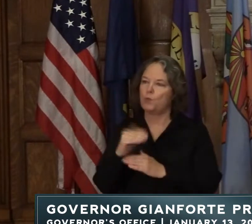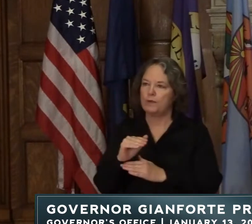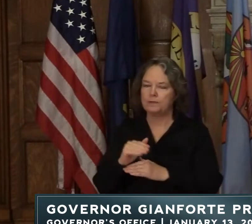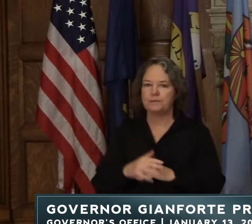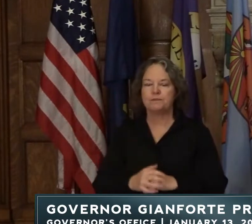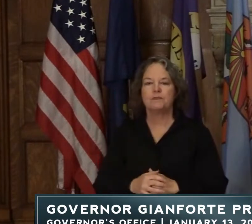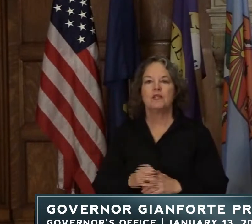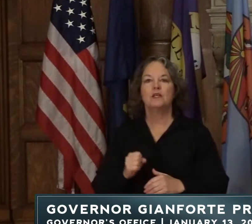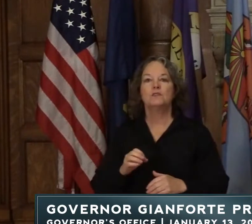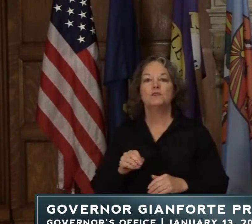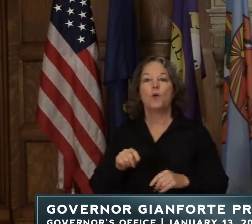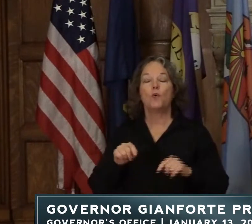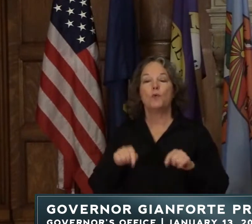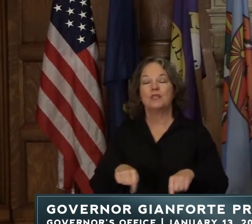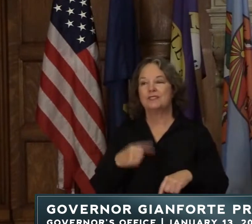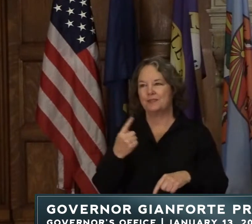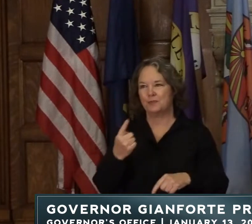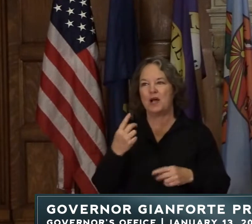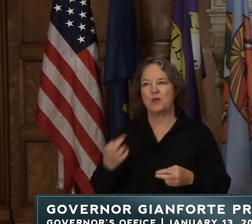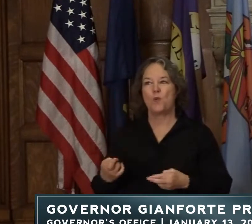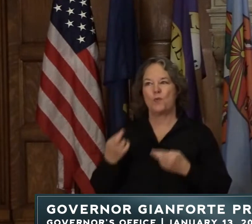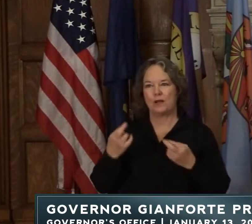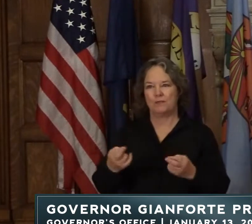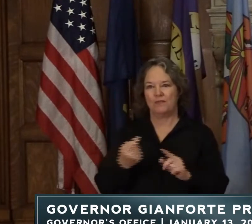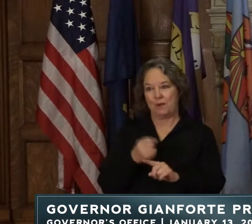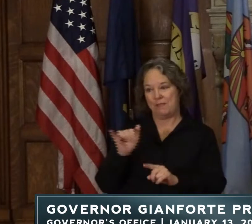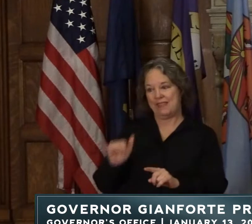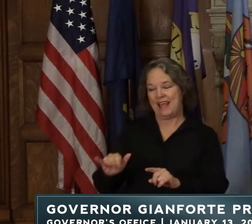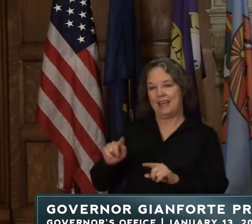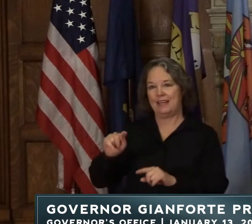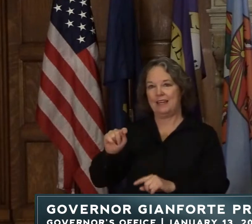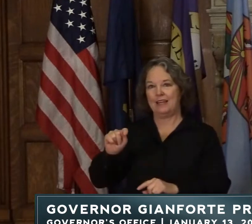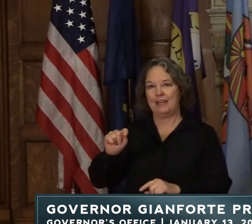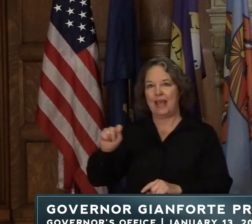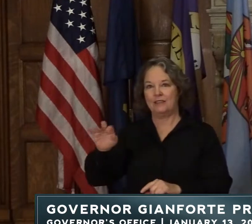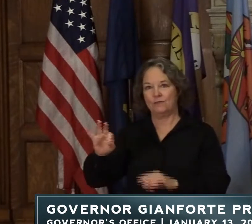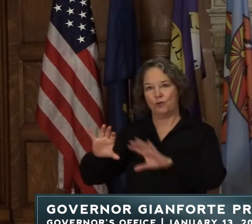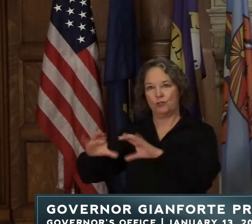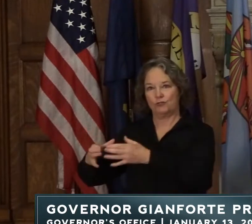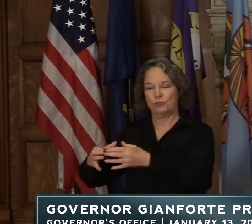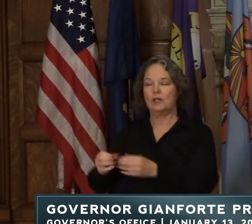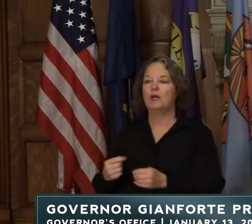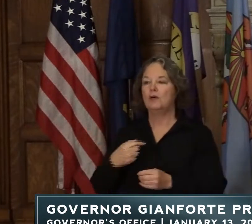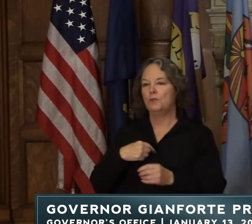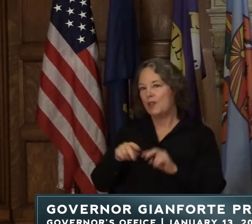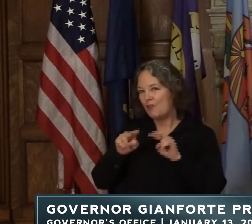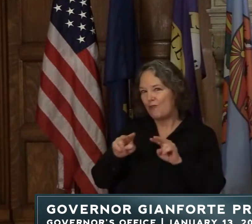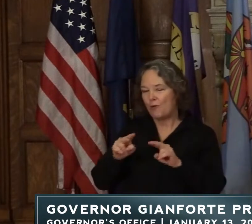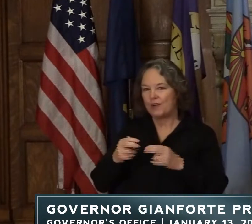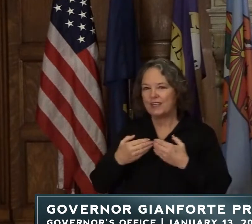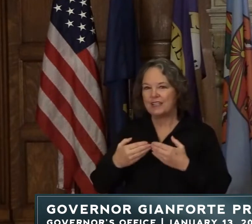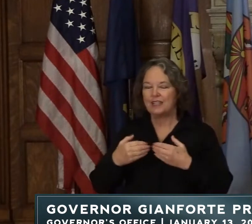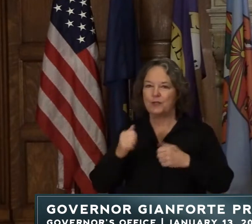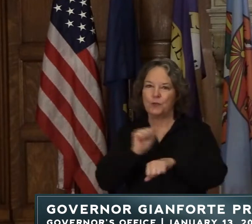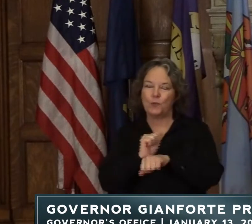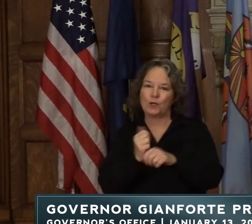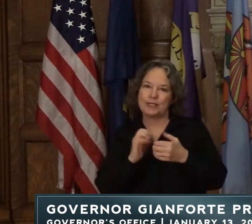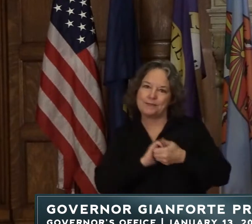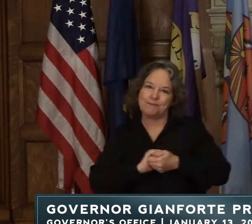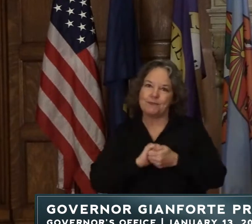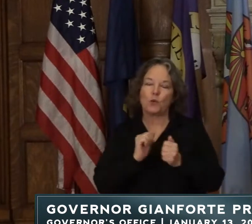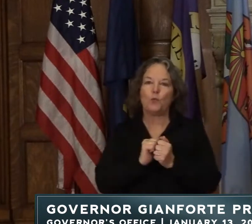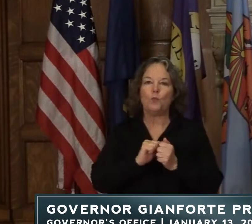this was one of several recommendations that came from that task force. And we look forward to continuing to work with Governor Gianforte